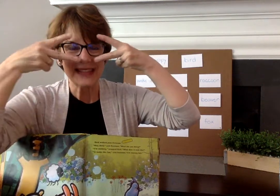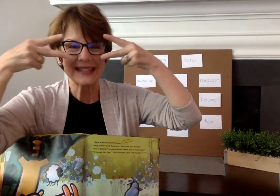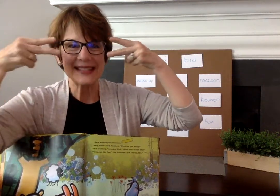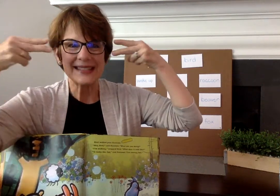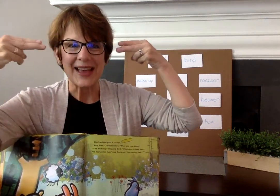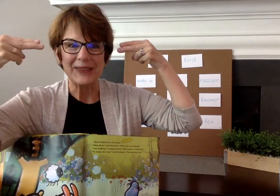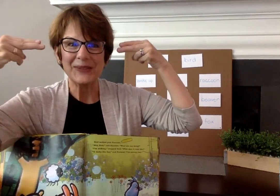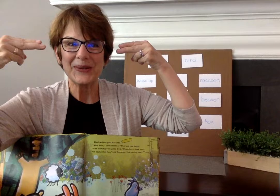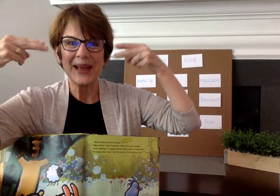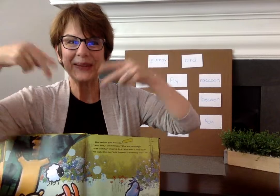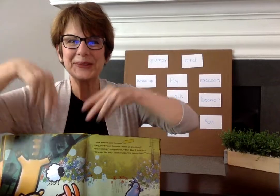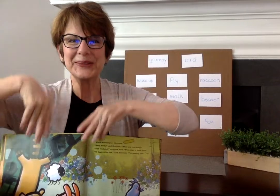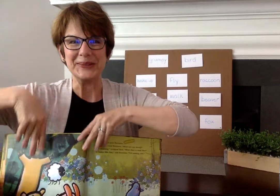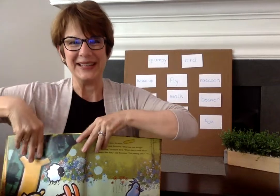the sign for raccoon.